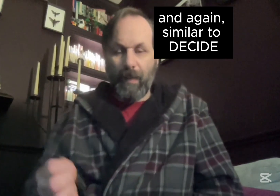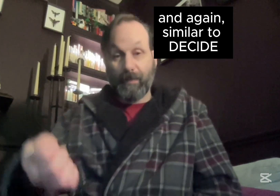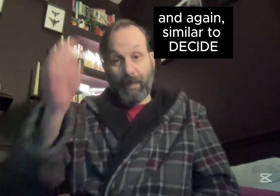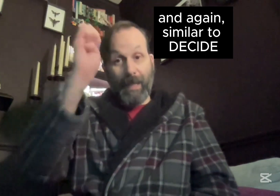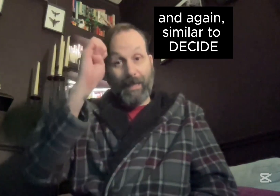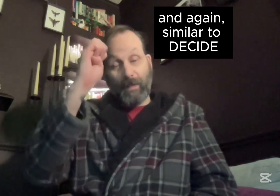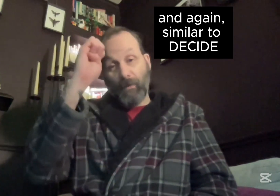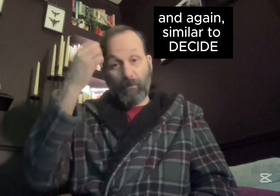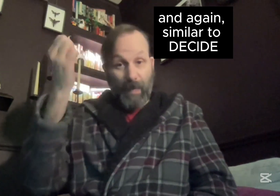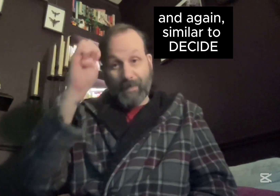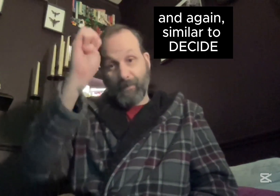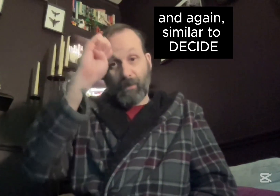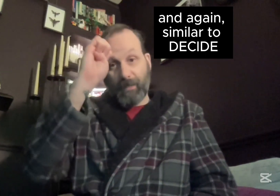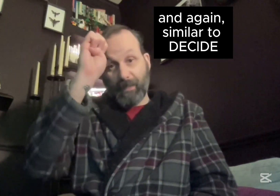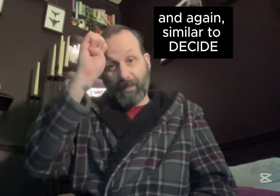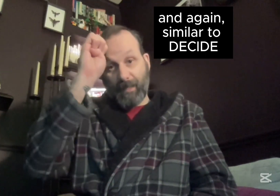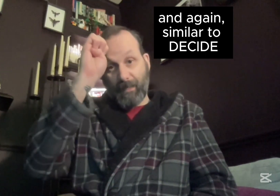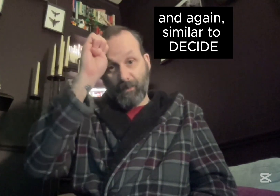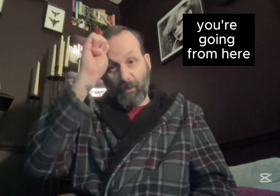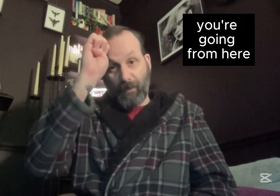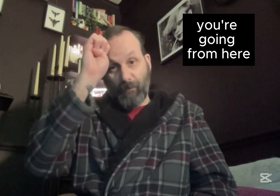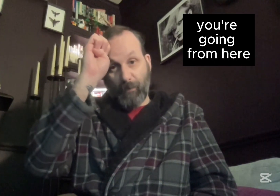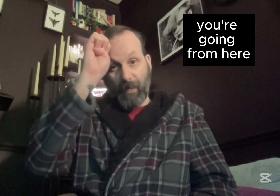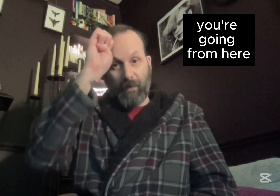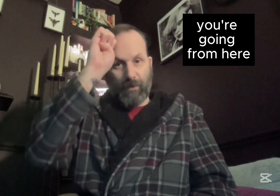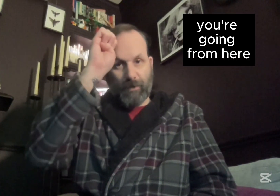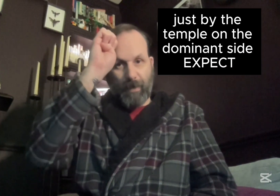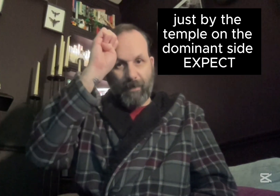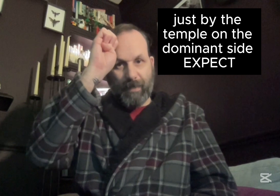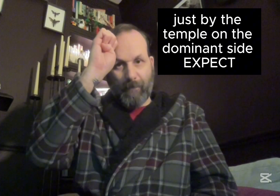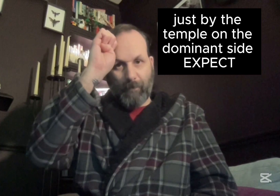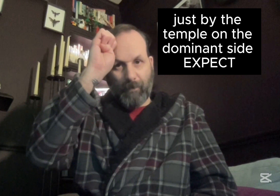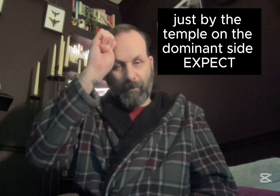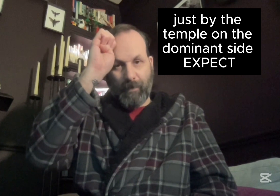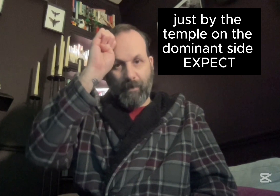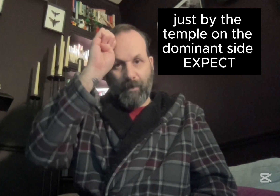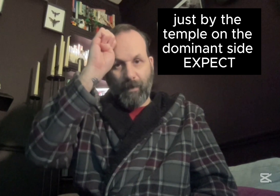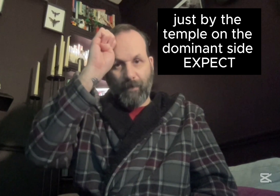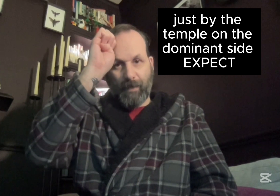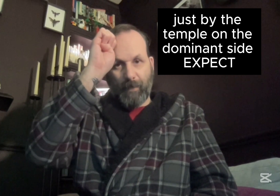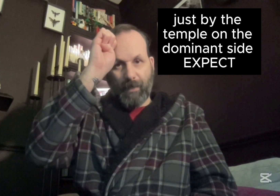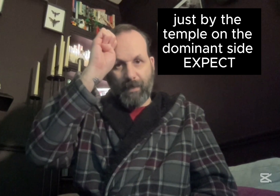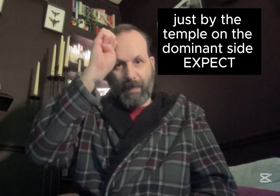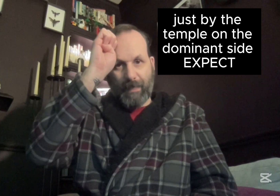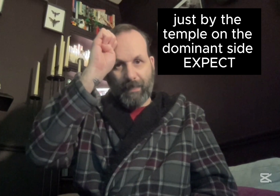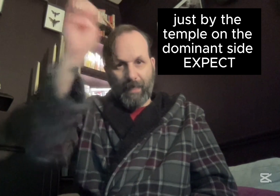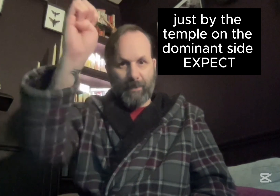And again, go similar to decide, you're going from here just by the temple on the dominant side,